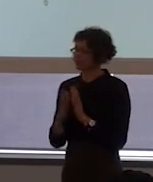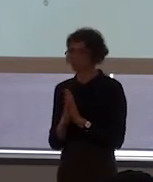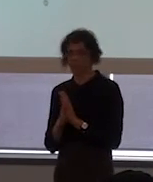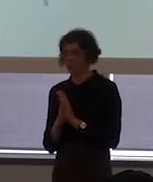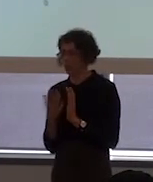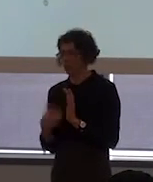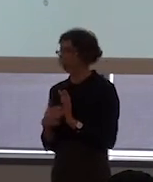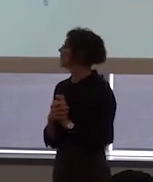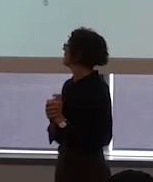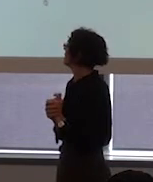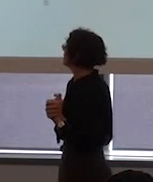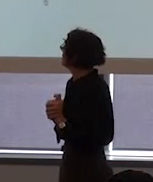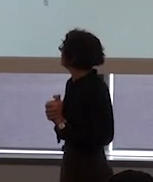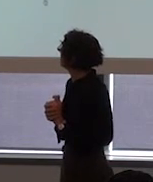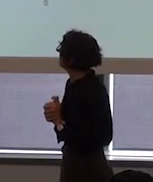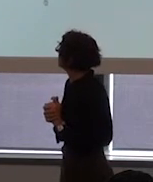special.